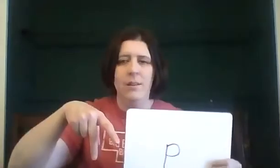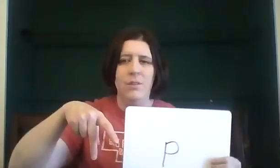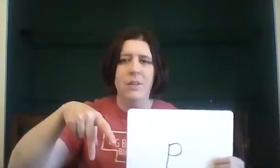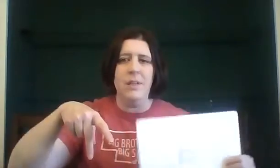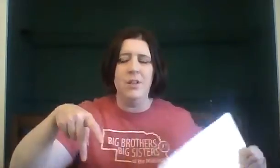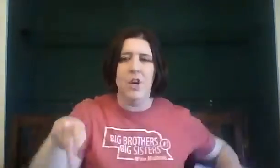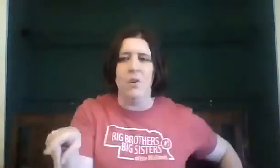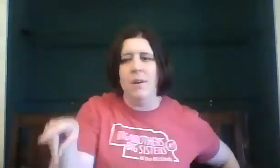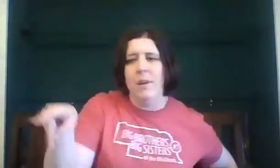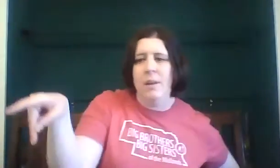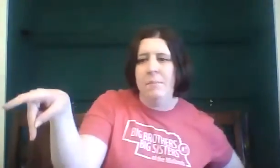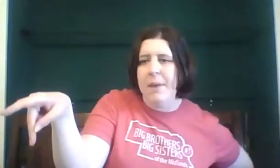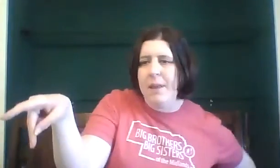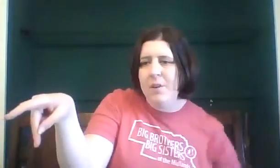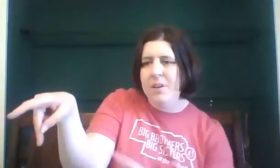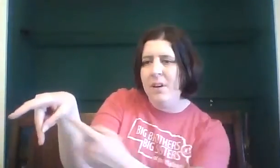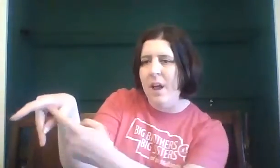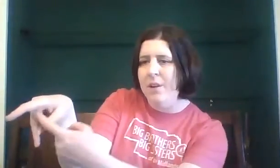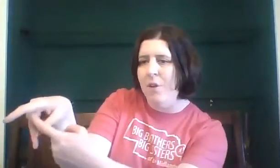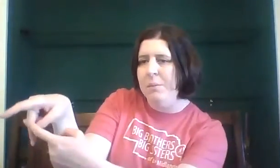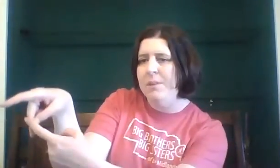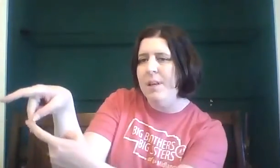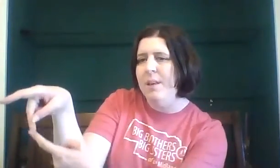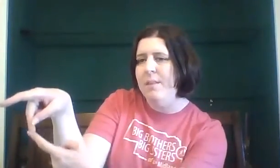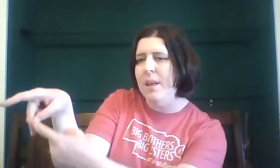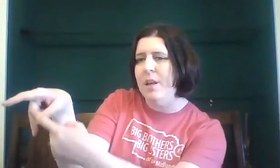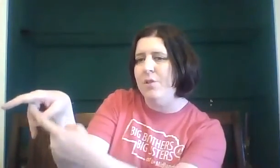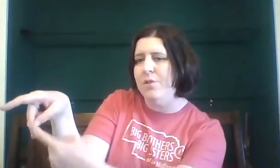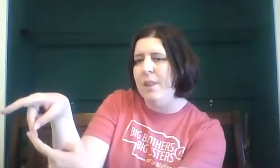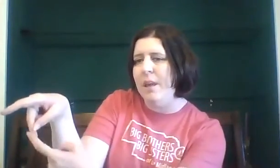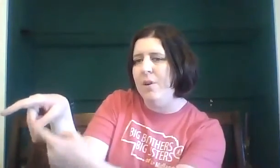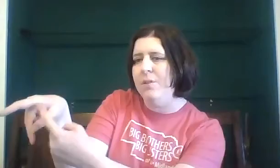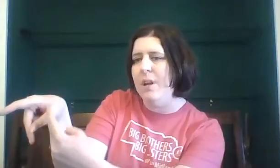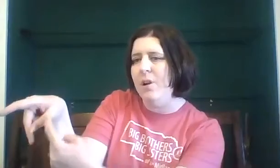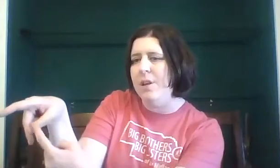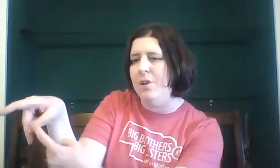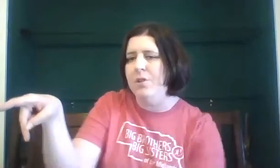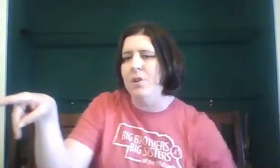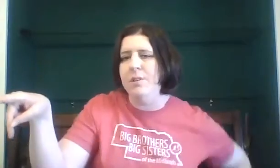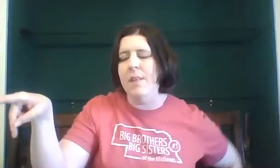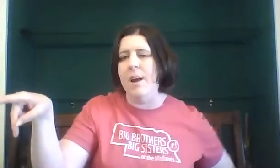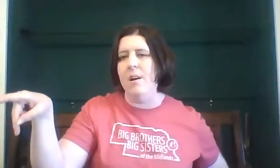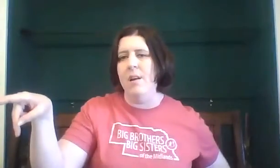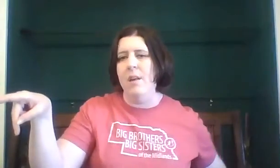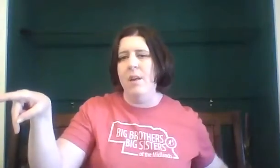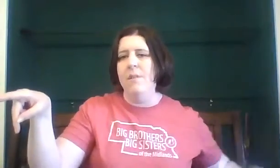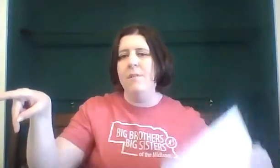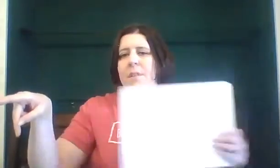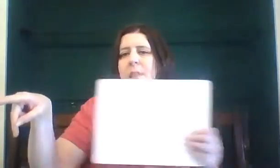It's tricky to show, but you can kind of almost see that your straight line goes here and your circle's there for the